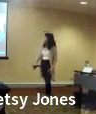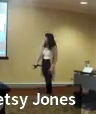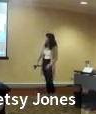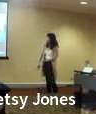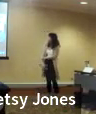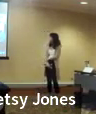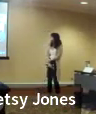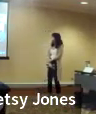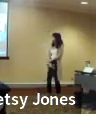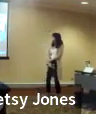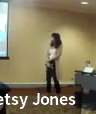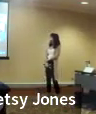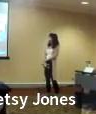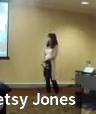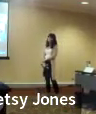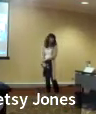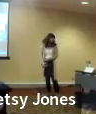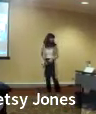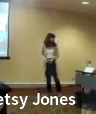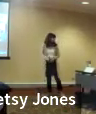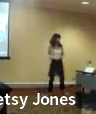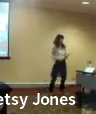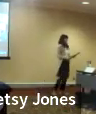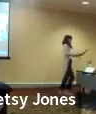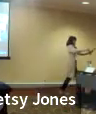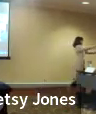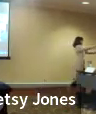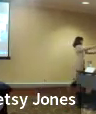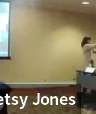is trauma-related responses. People with intellectual developmental disabilities